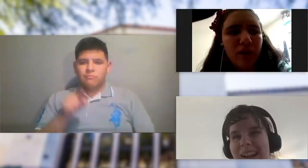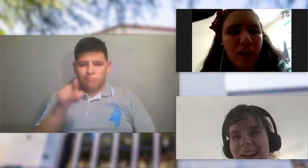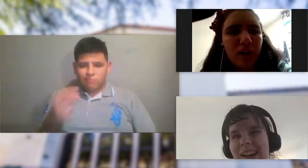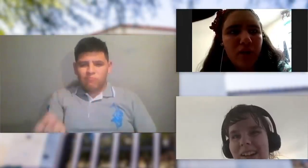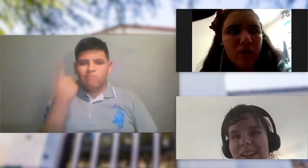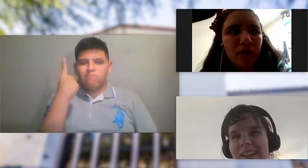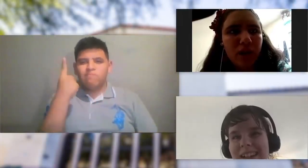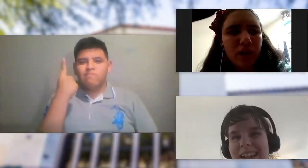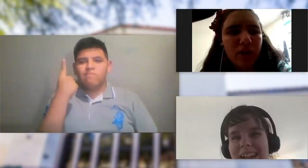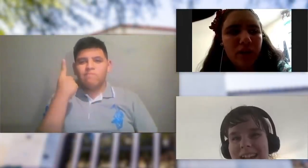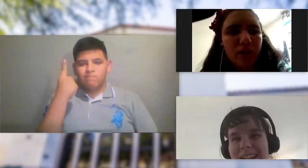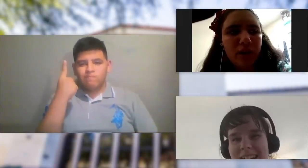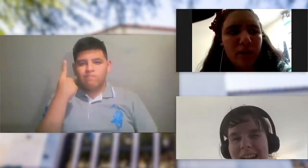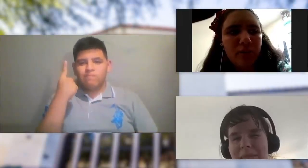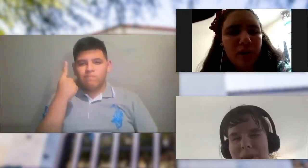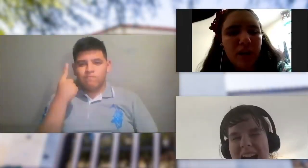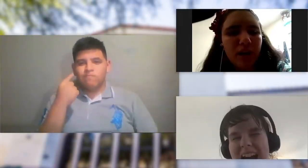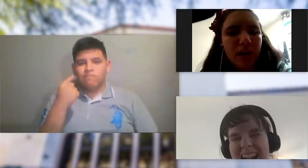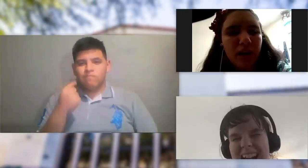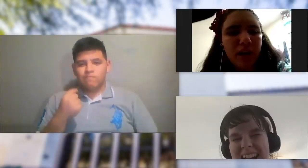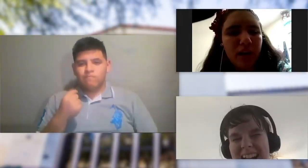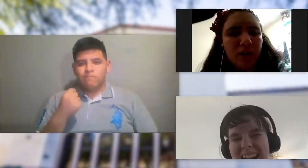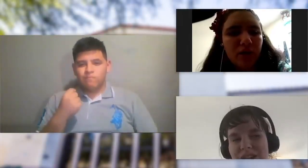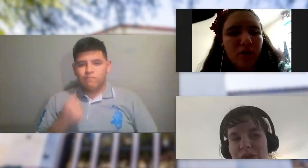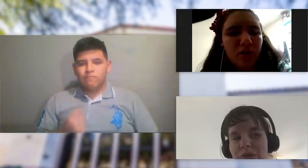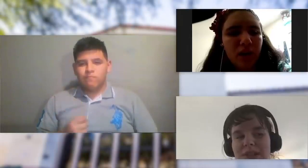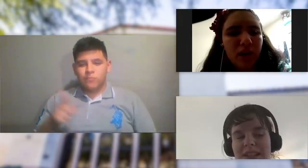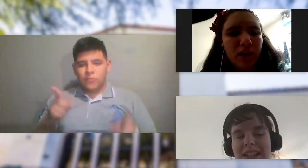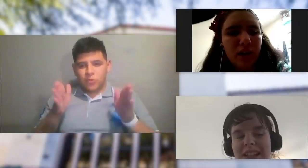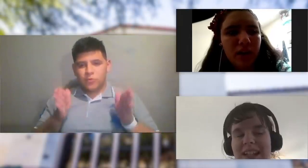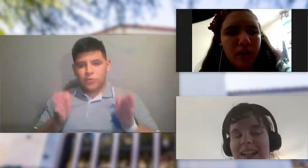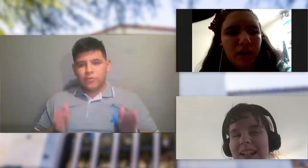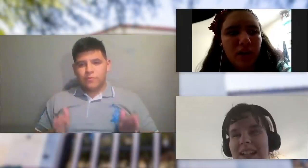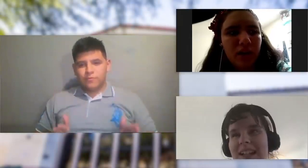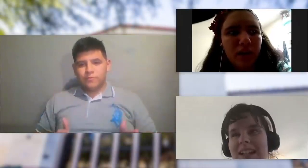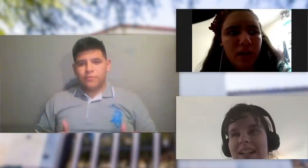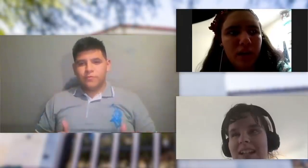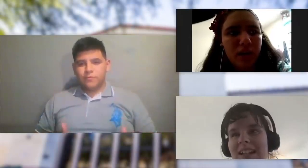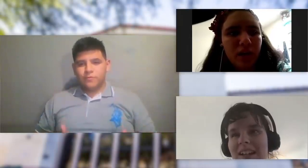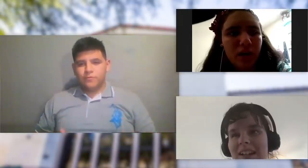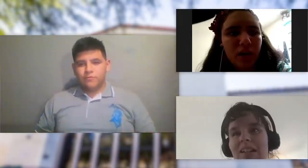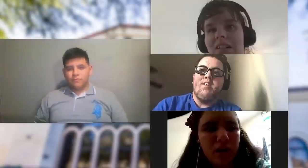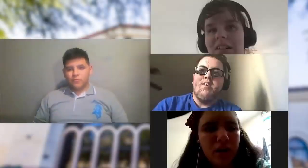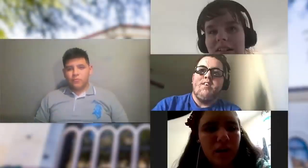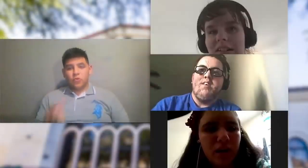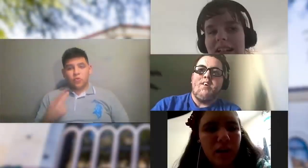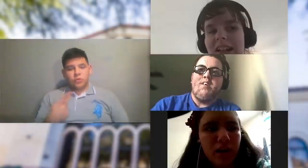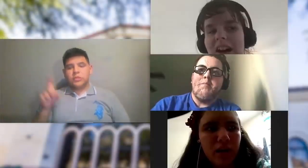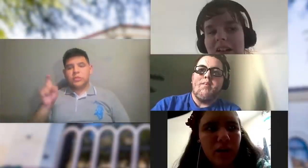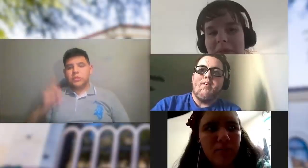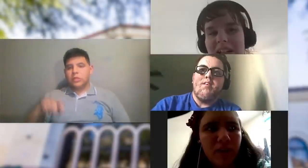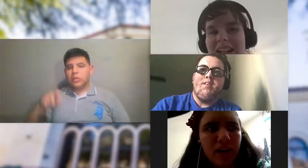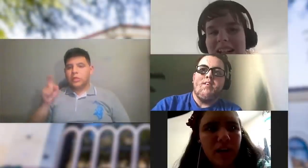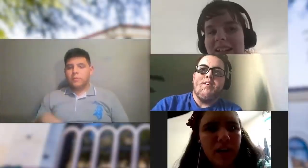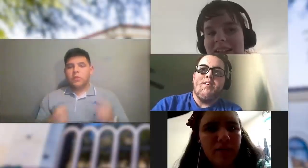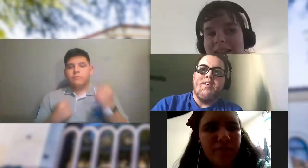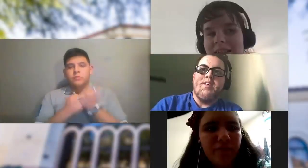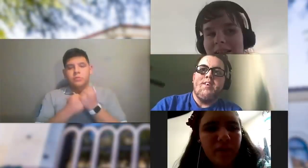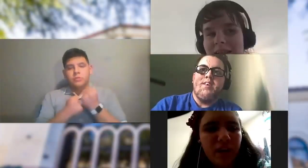We all need somebody to lean on. Lean on